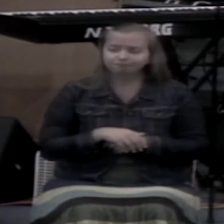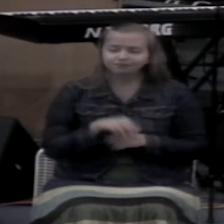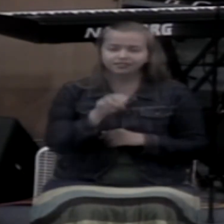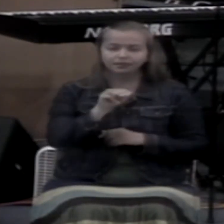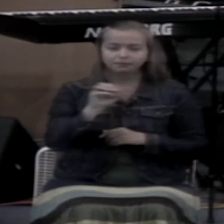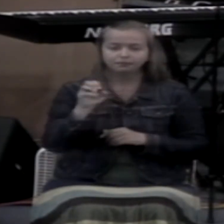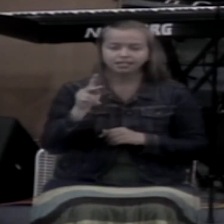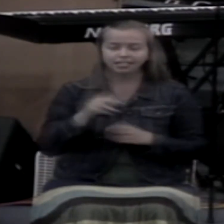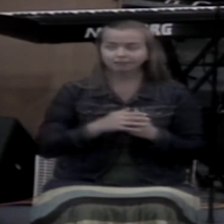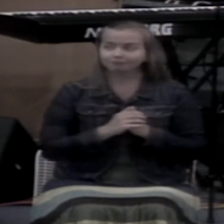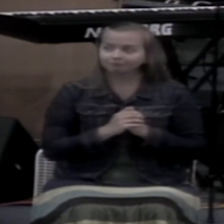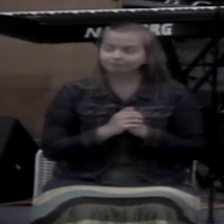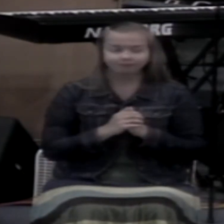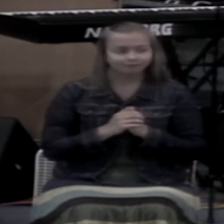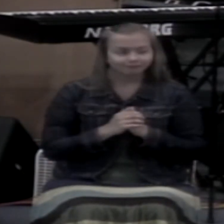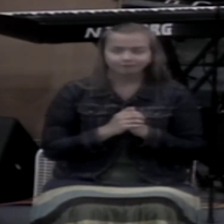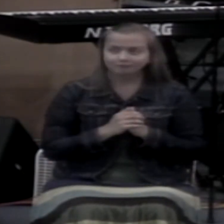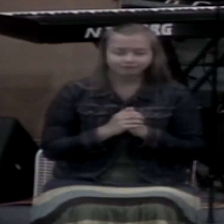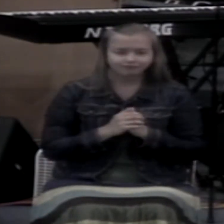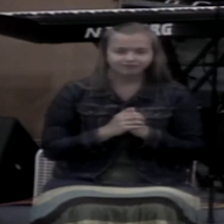So you can love all you want to love.